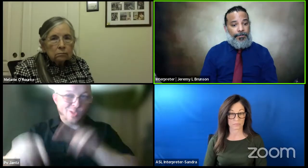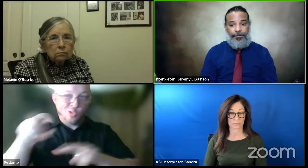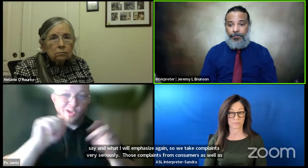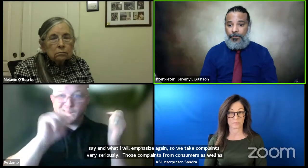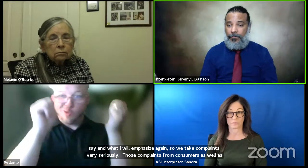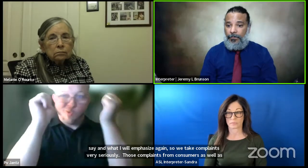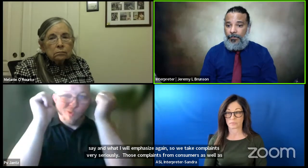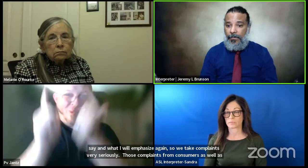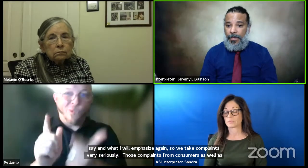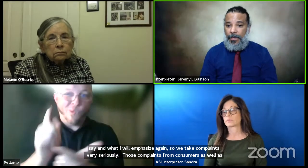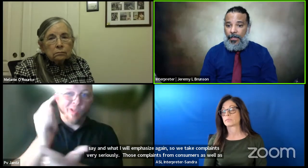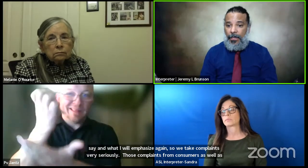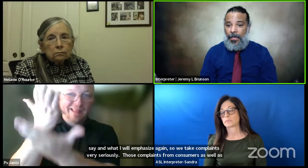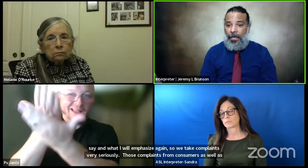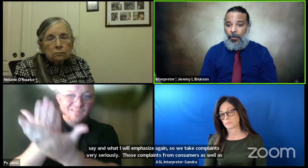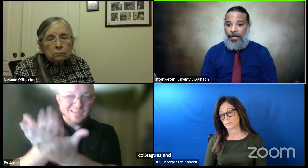community.